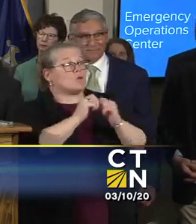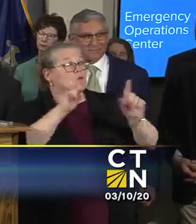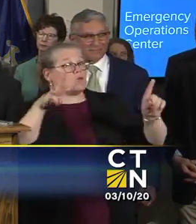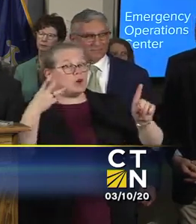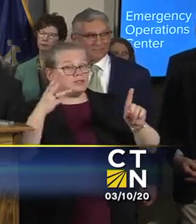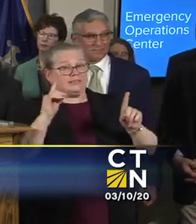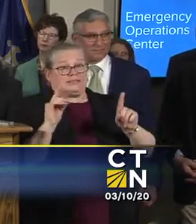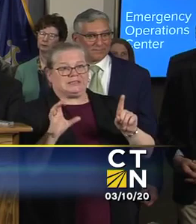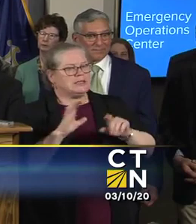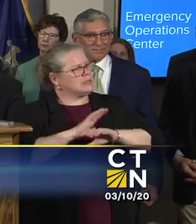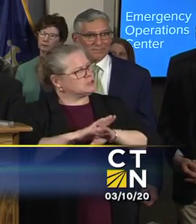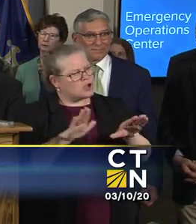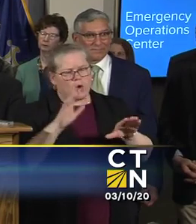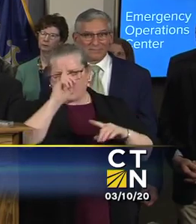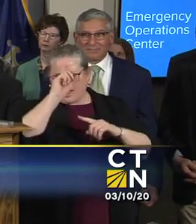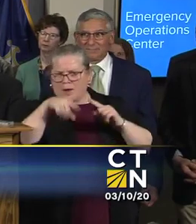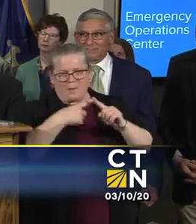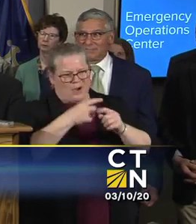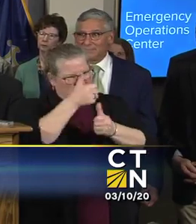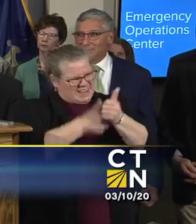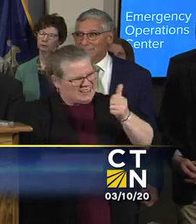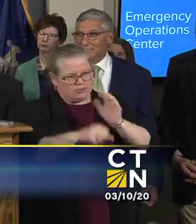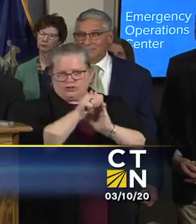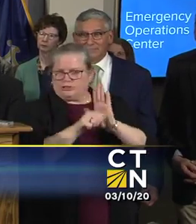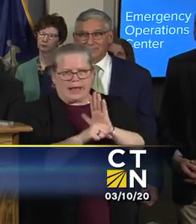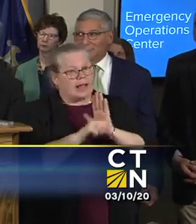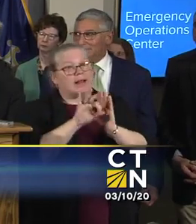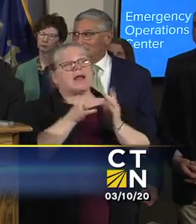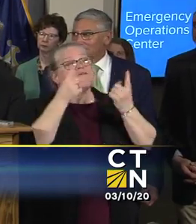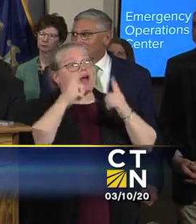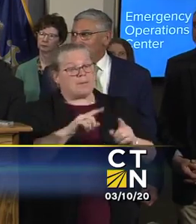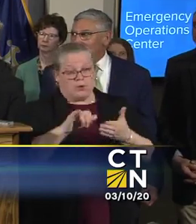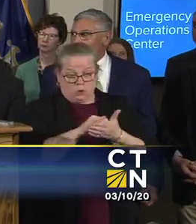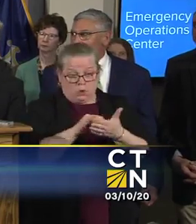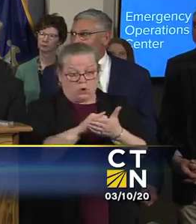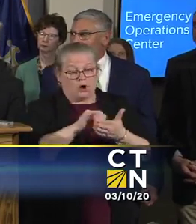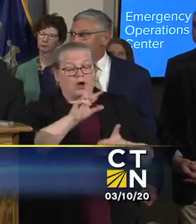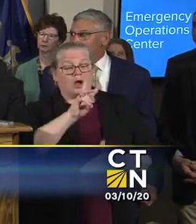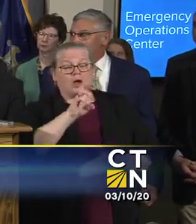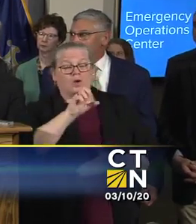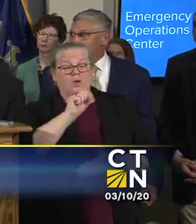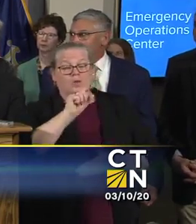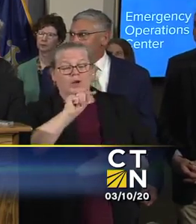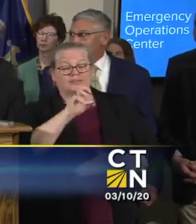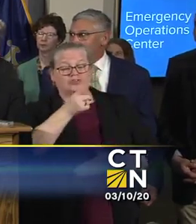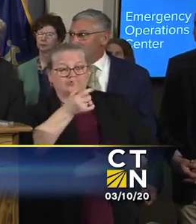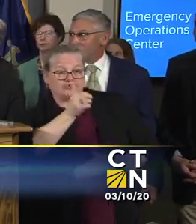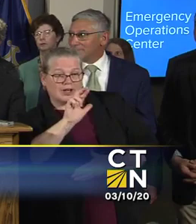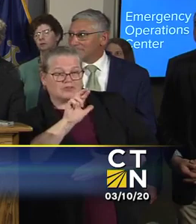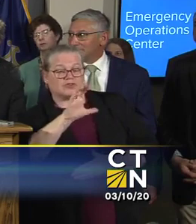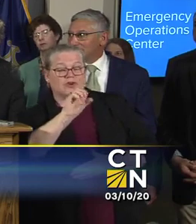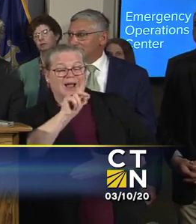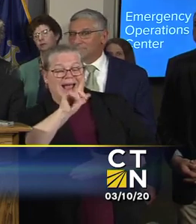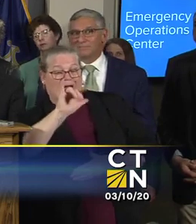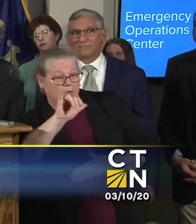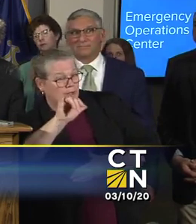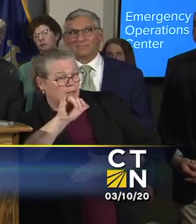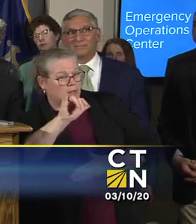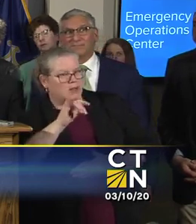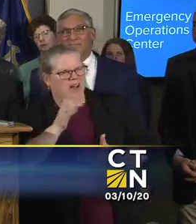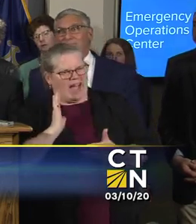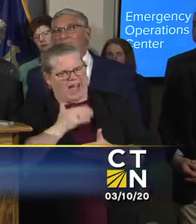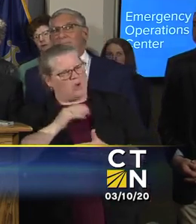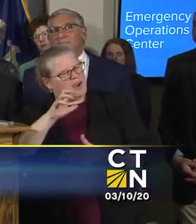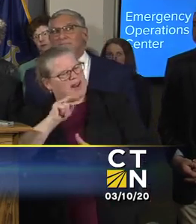this state by state. When there's a hot zone in Westchester County, Fairfield County is closer to Westchester than most of New